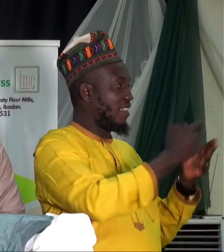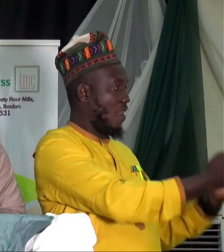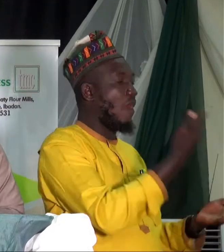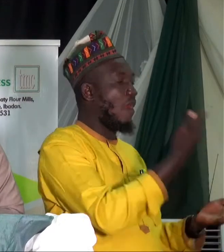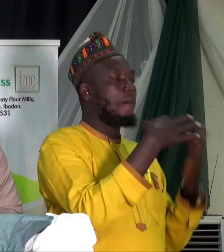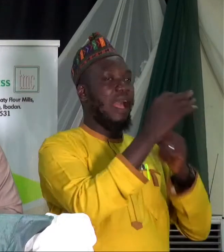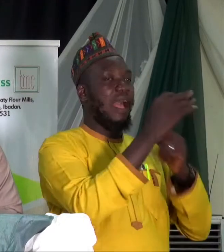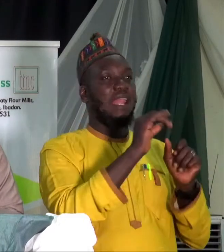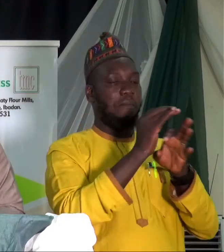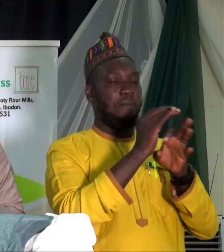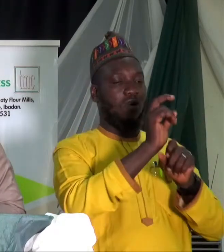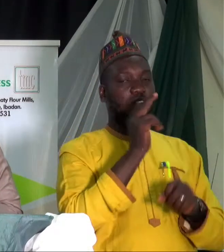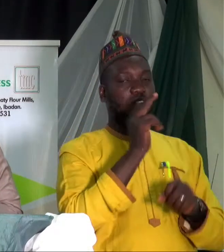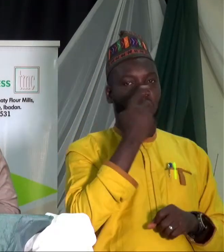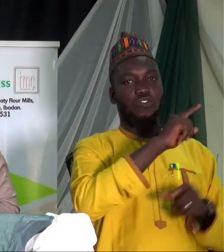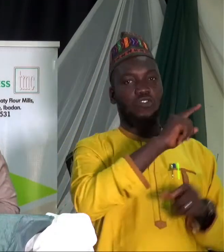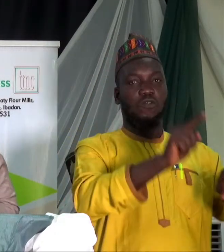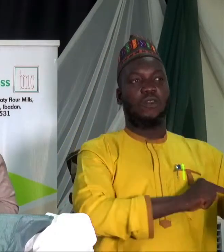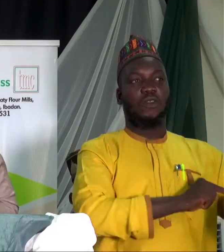wa